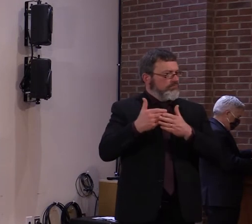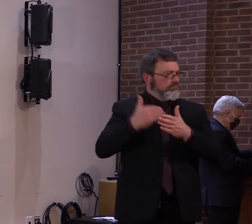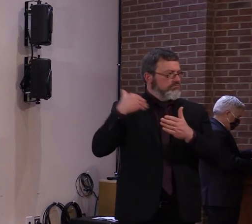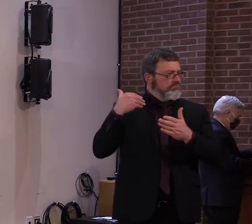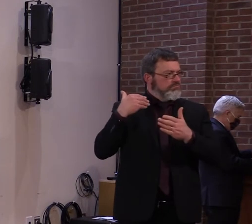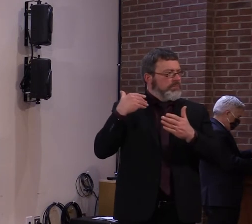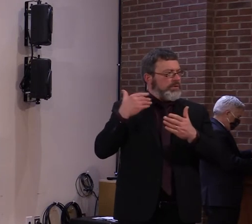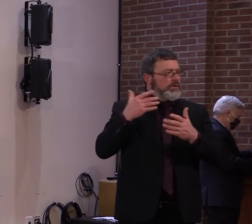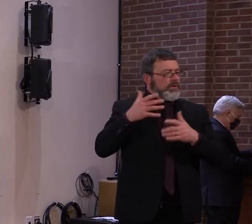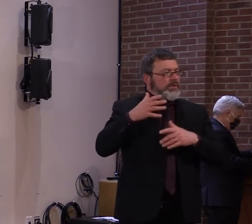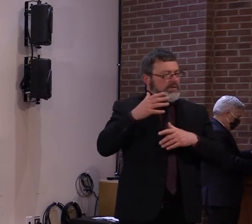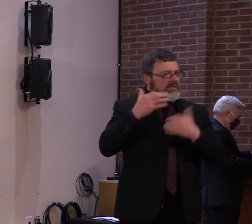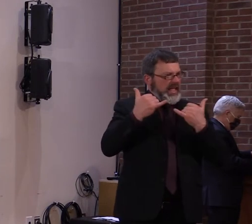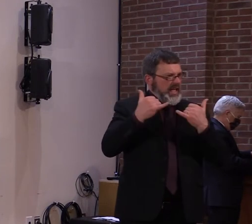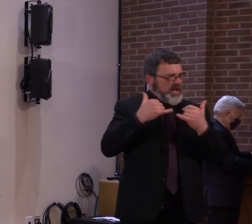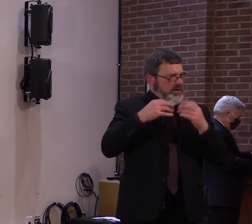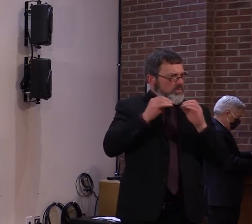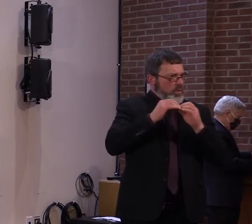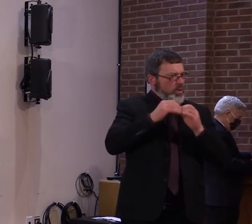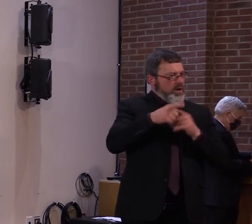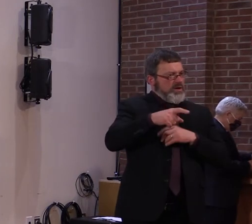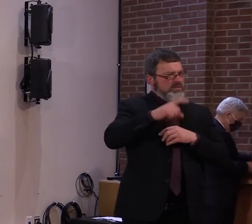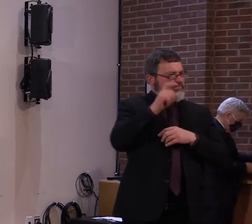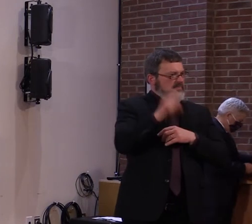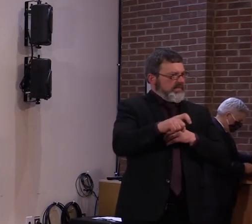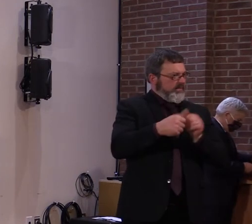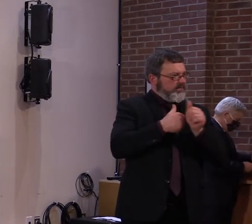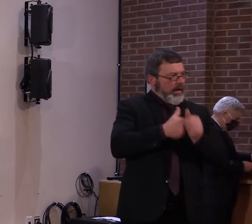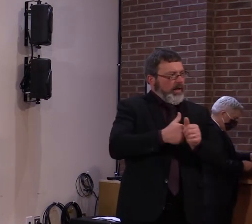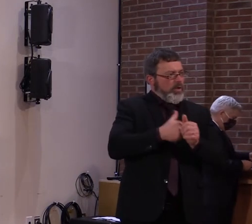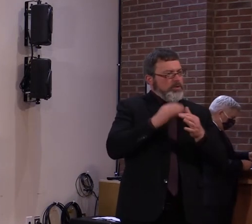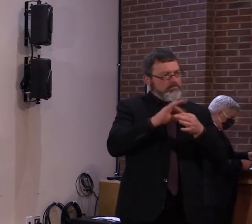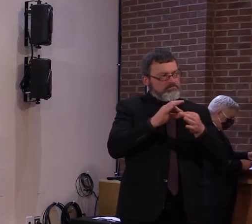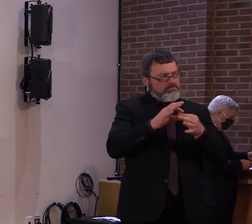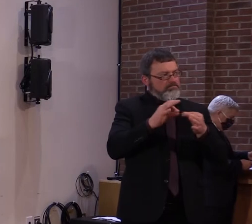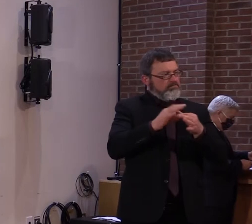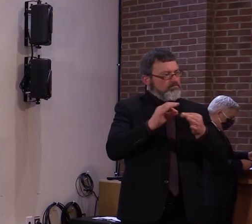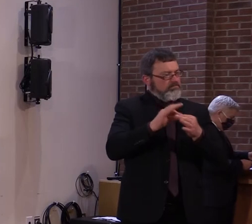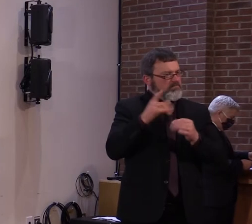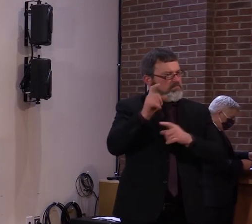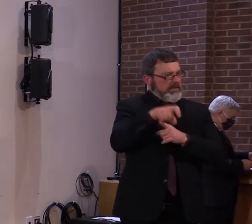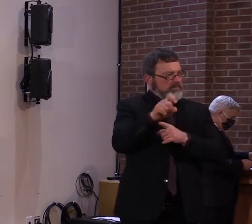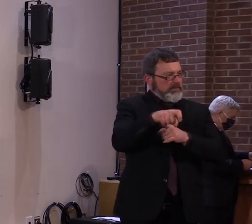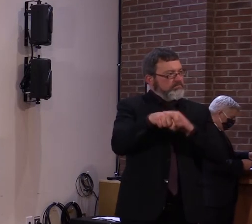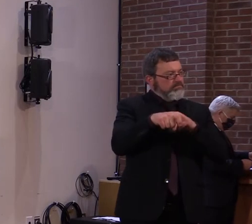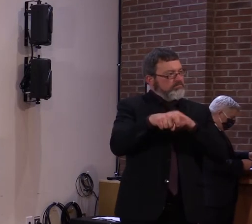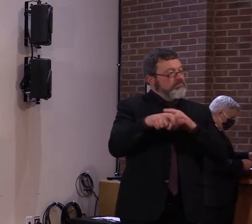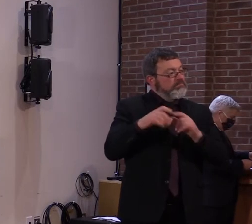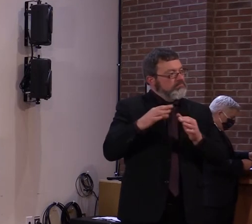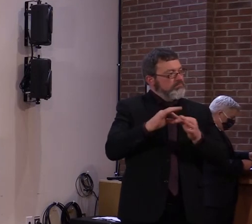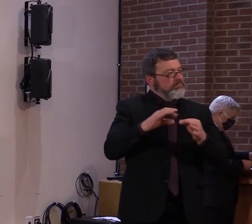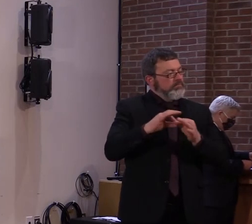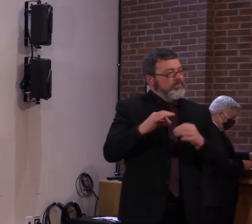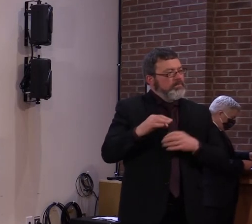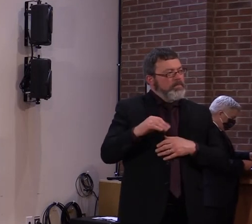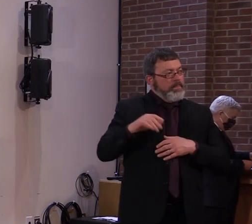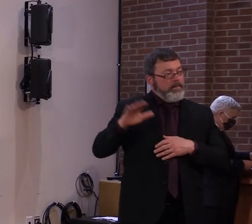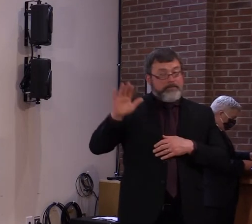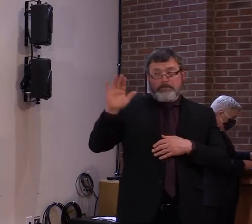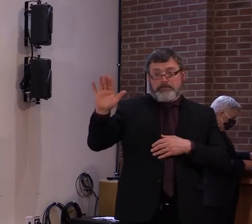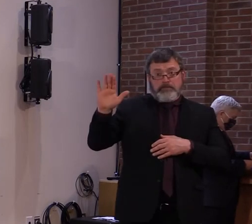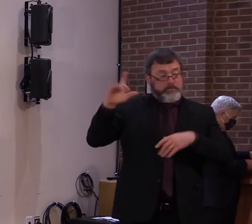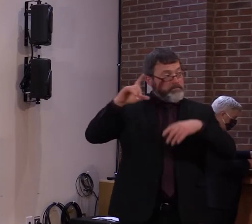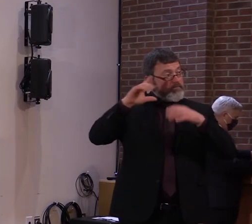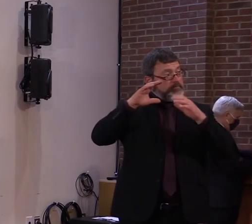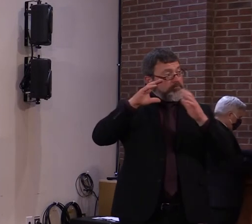so I was wondering if you feel like the public health guidance that you're issuing right now is really reaching